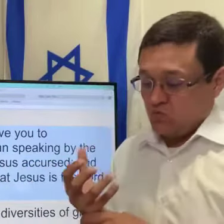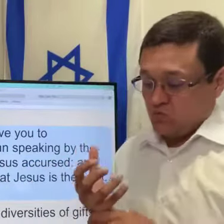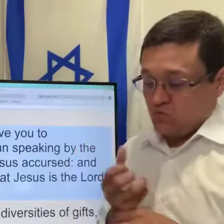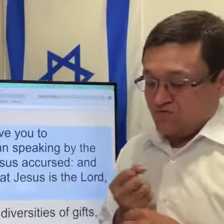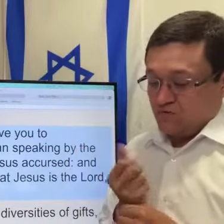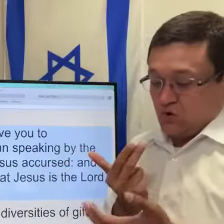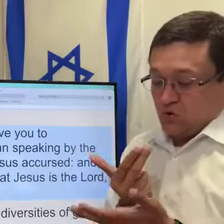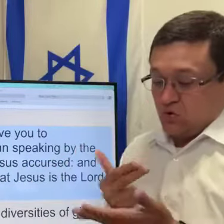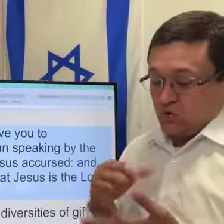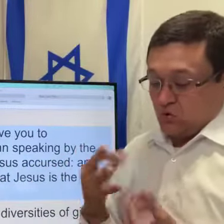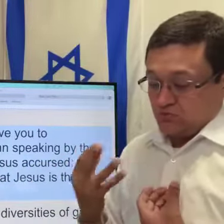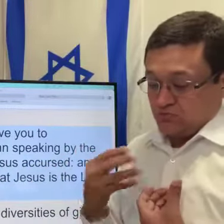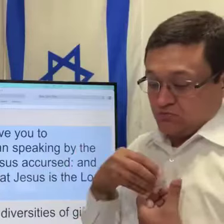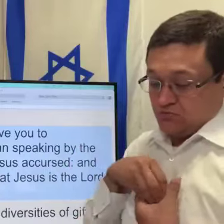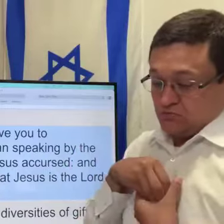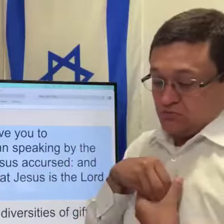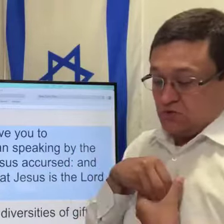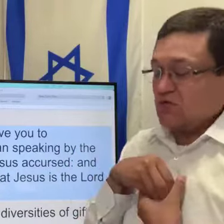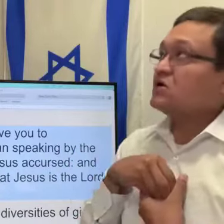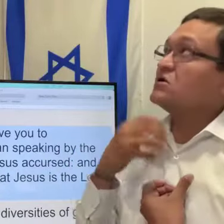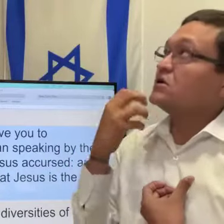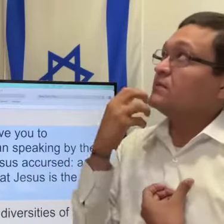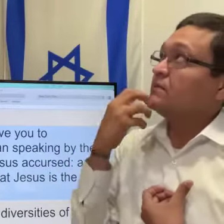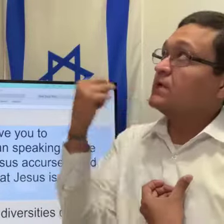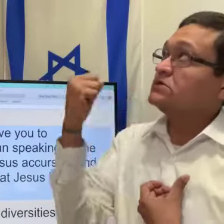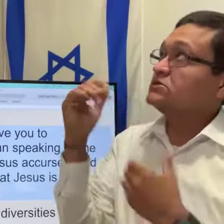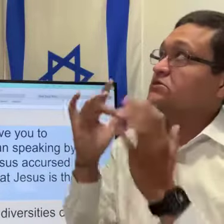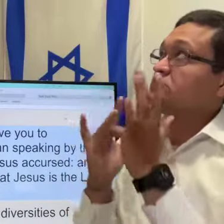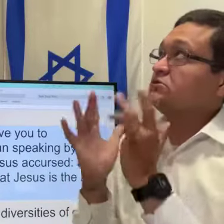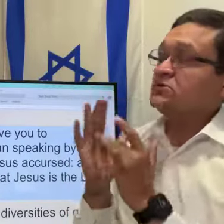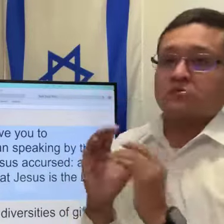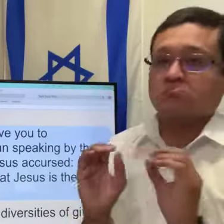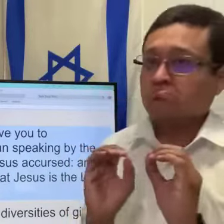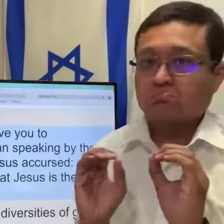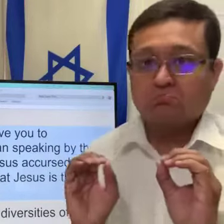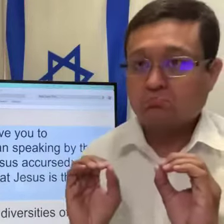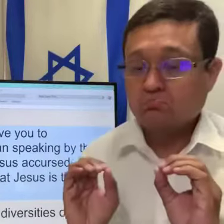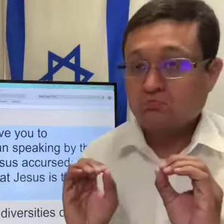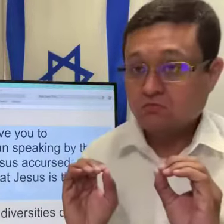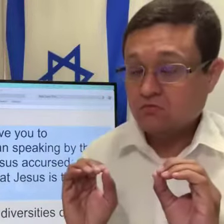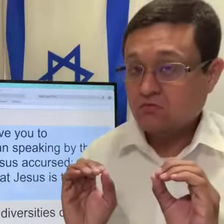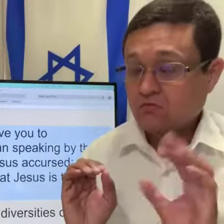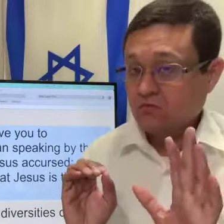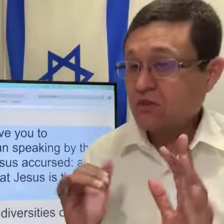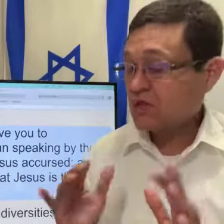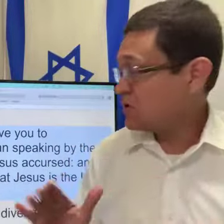So it's saying, If any man has the Holy Ghost, they're not going to curse Jesus, right?